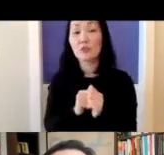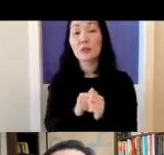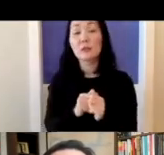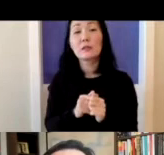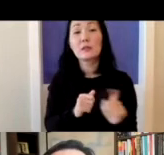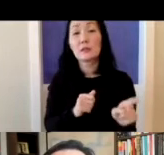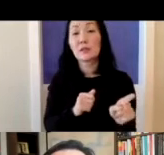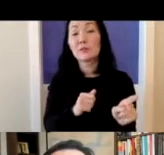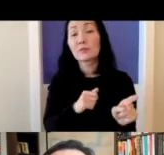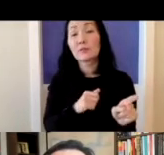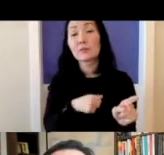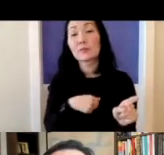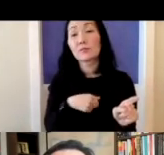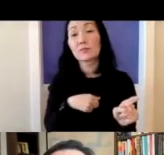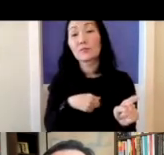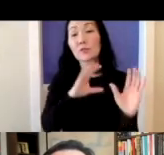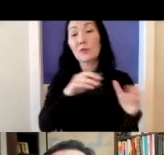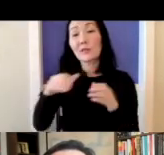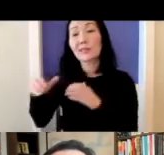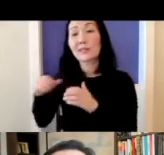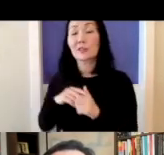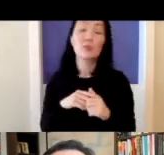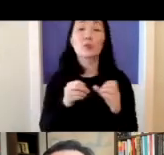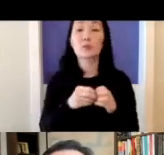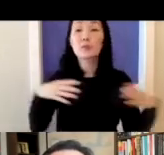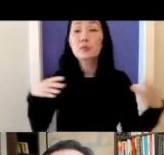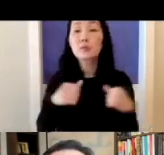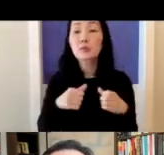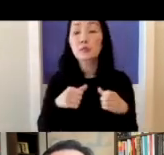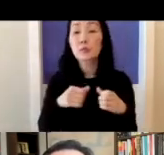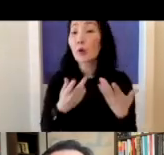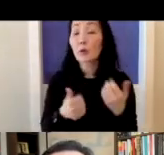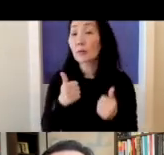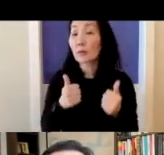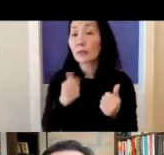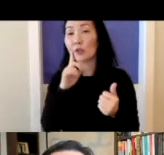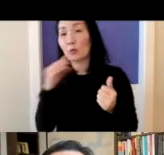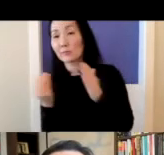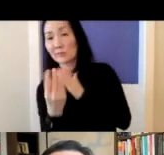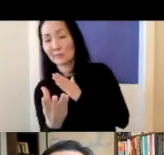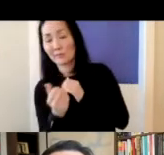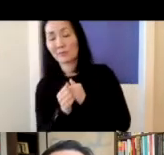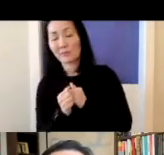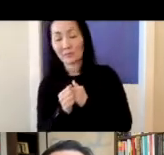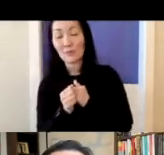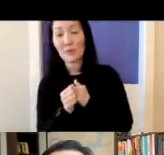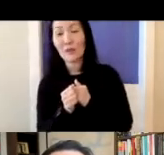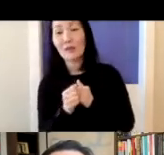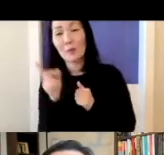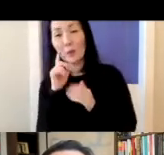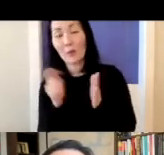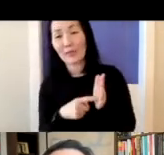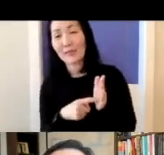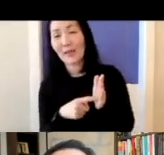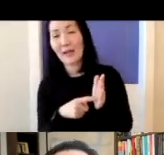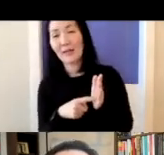city that are growing. And I think that I should take a side note and acknowledge